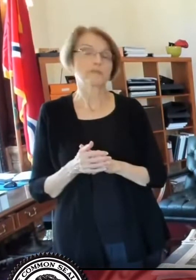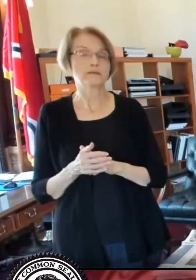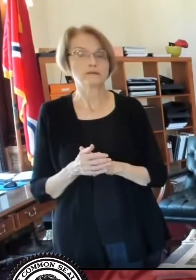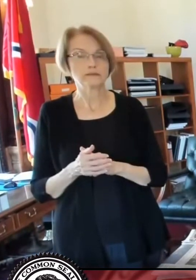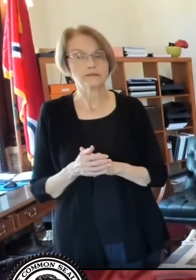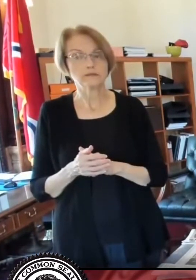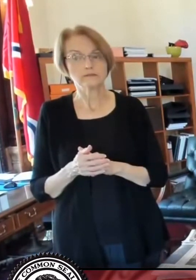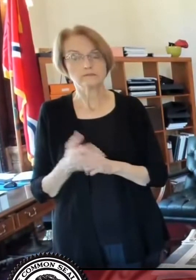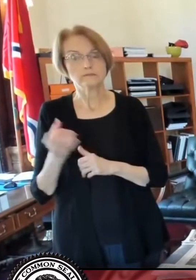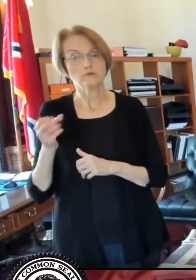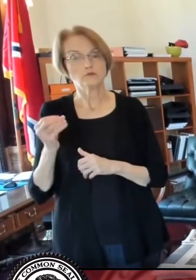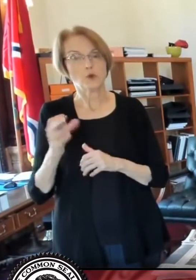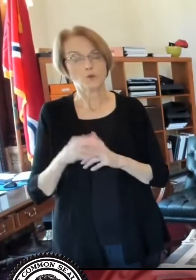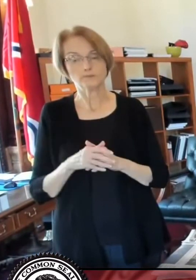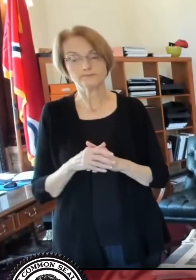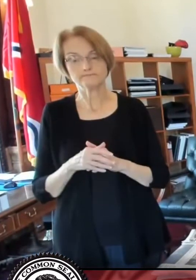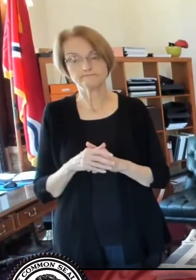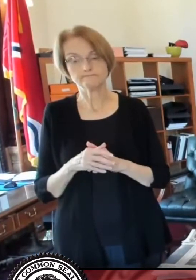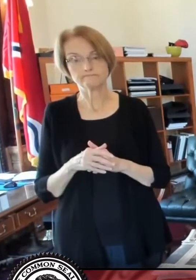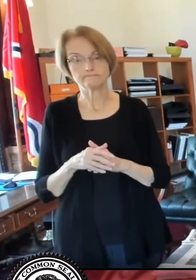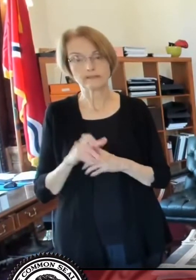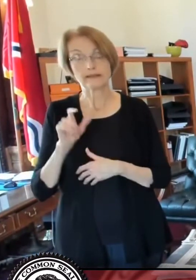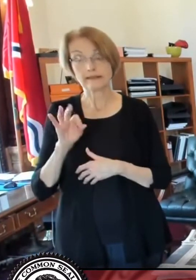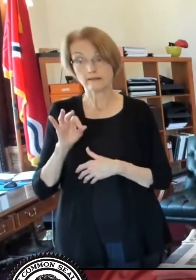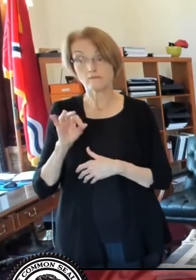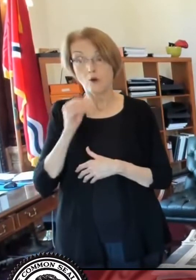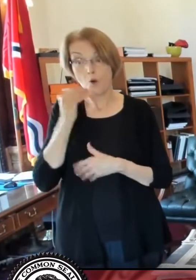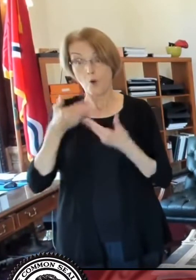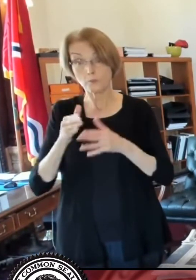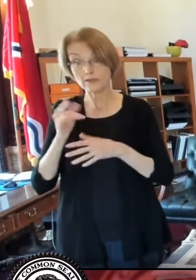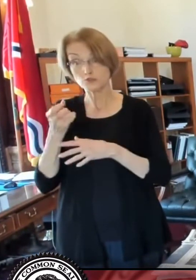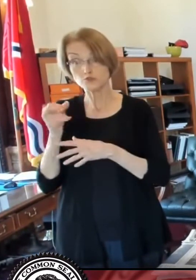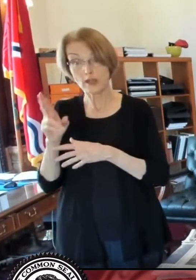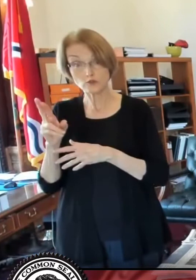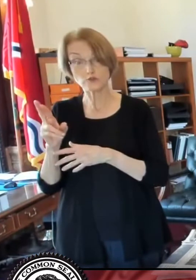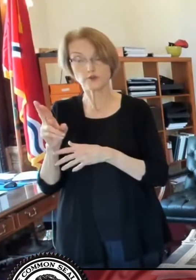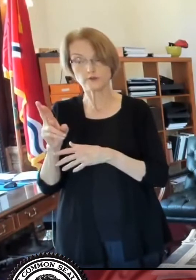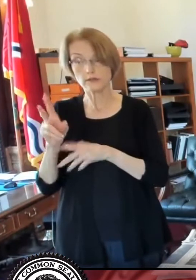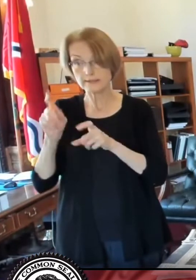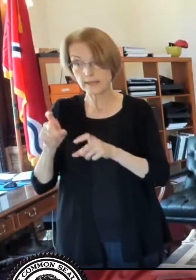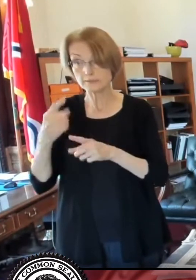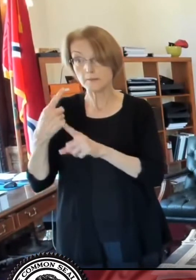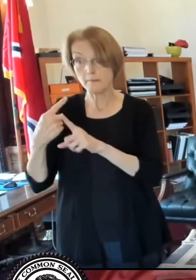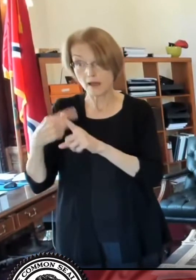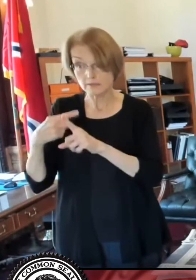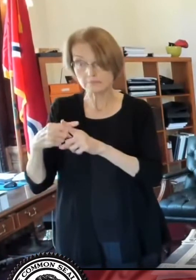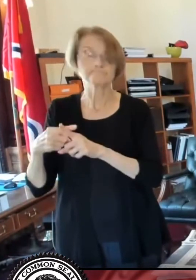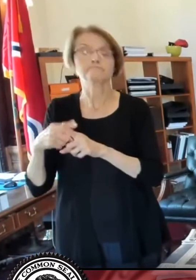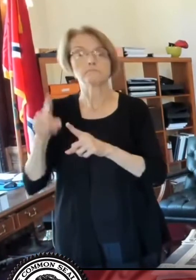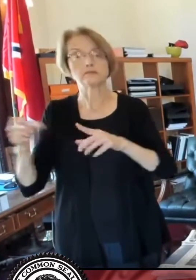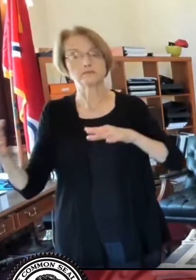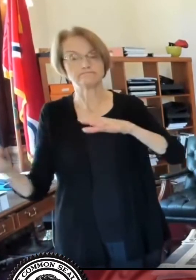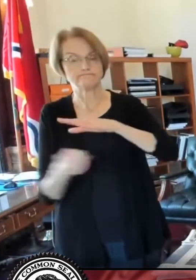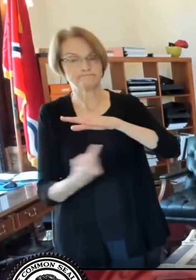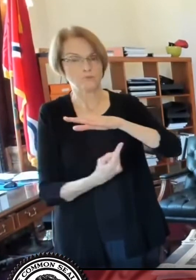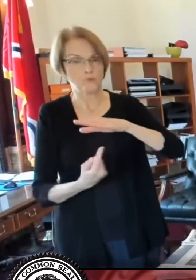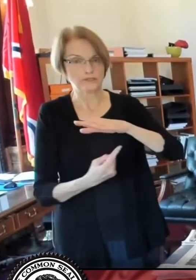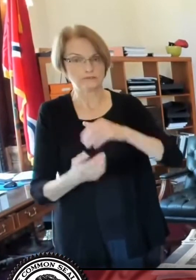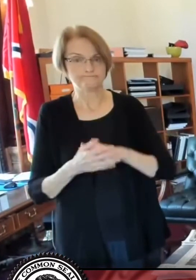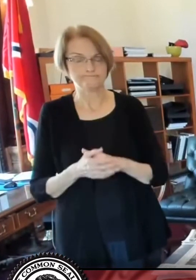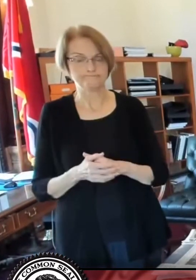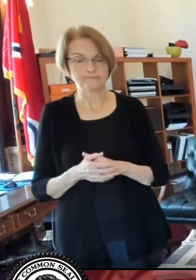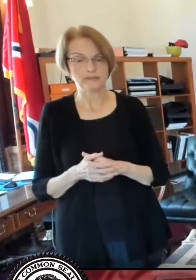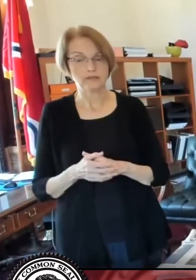in that case, then if someone comes back positive, then they have to be quarantined. So it's a complex situation,